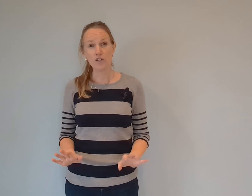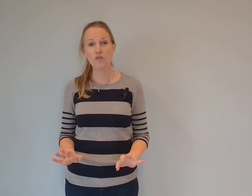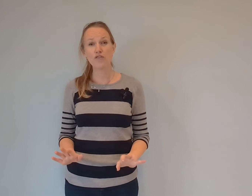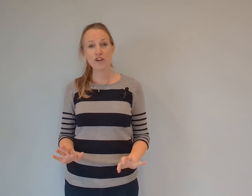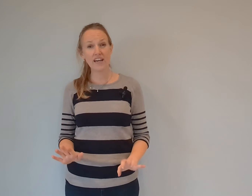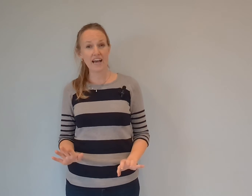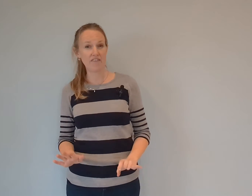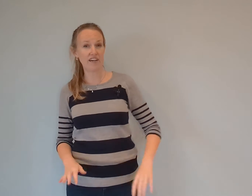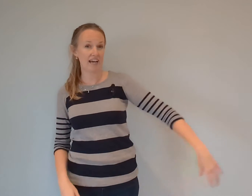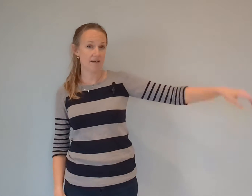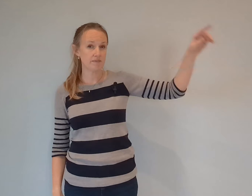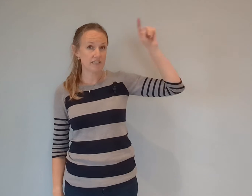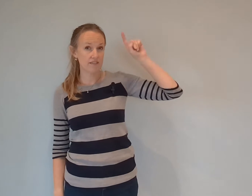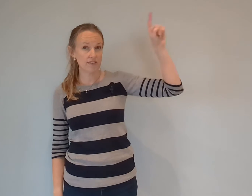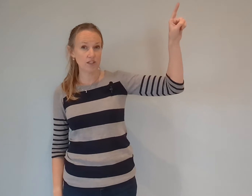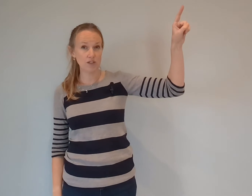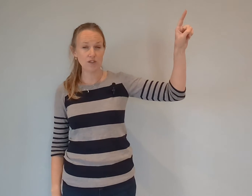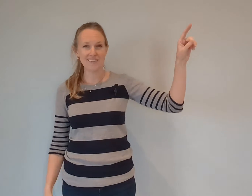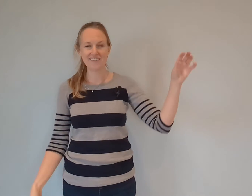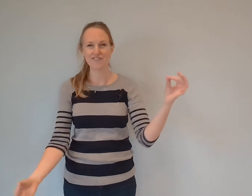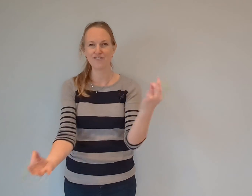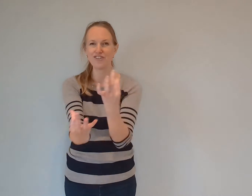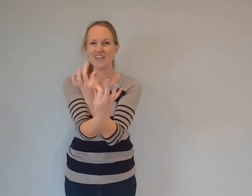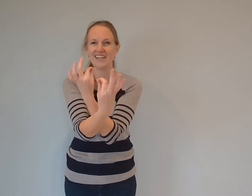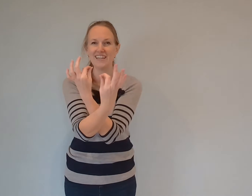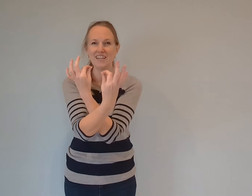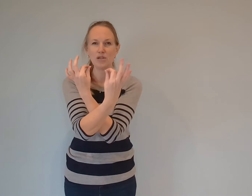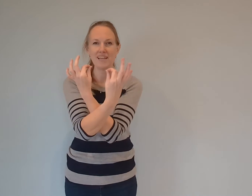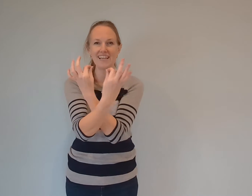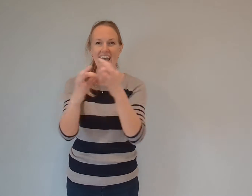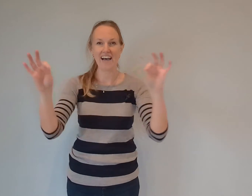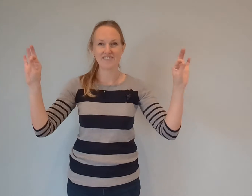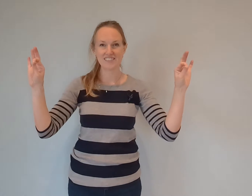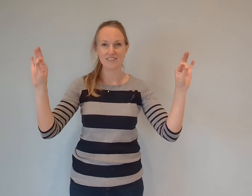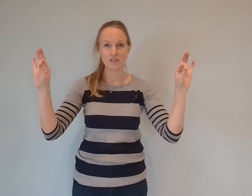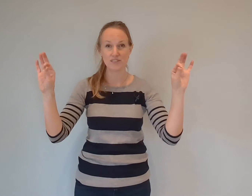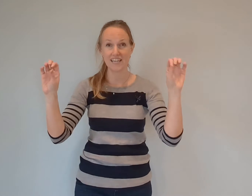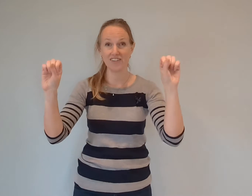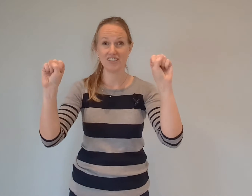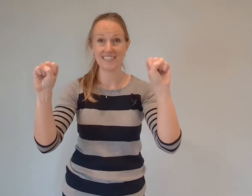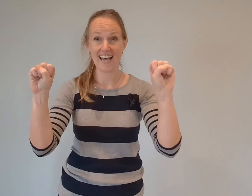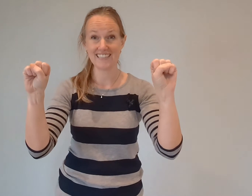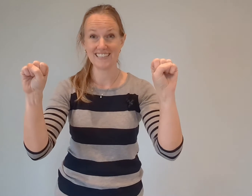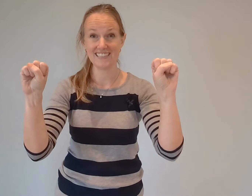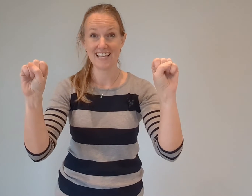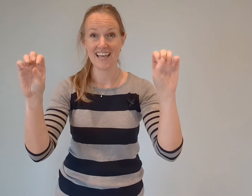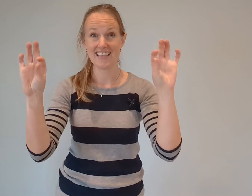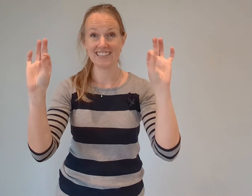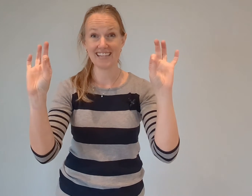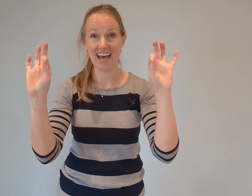You free every captive. You, and then free, you're making F's. So savior is S's. This is